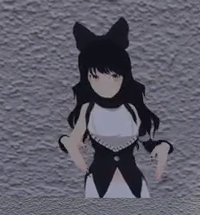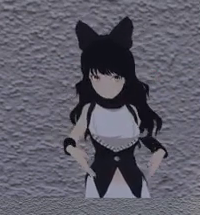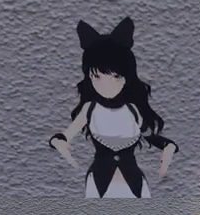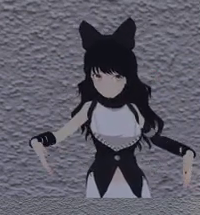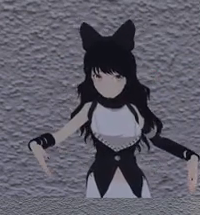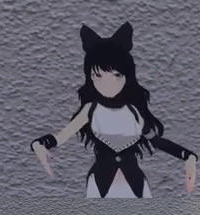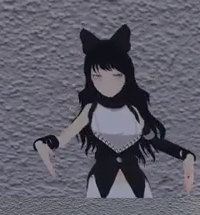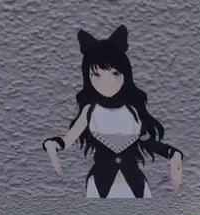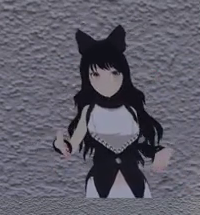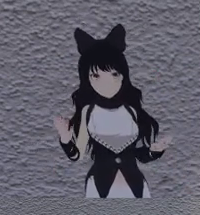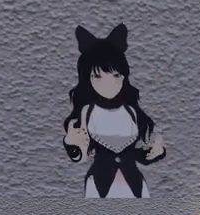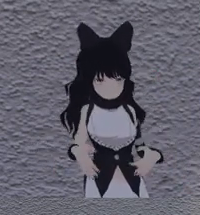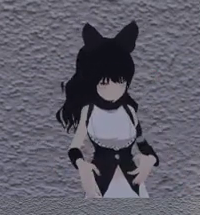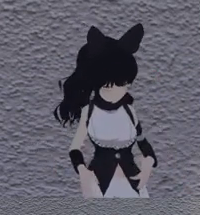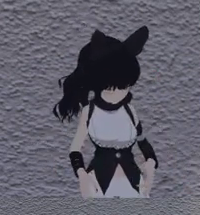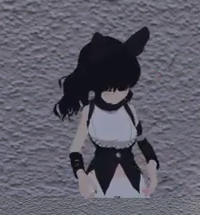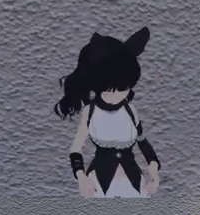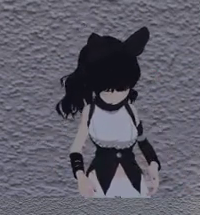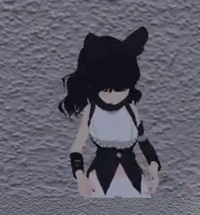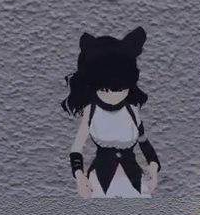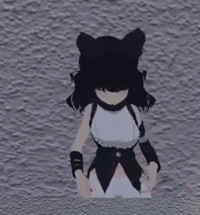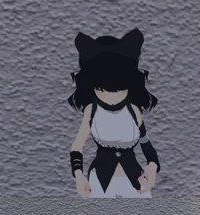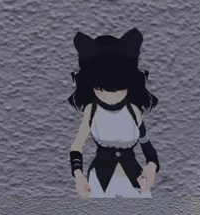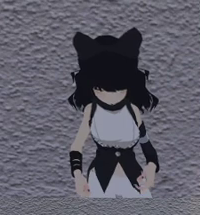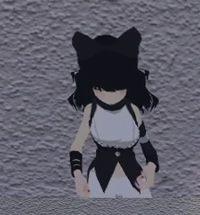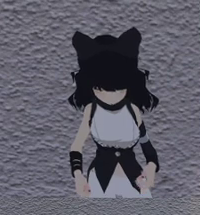Like you're heavy now.